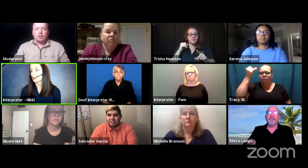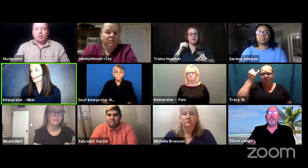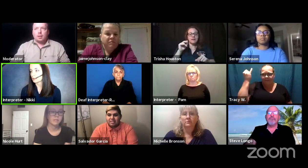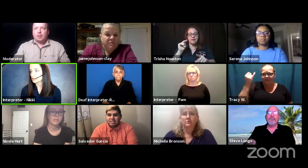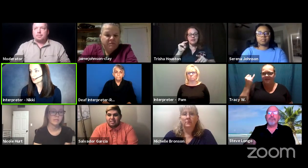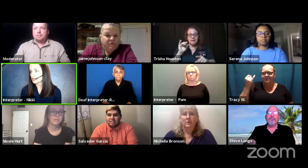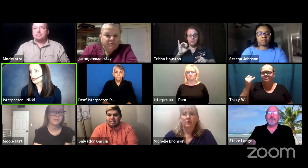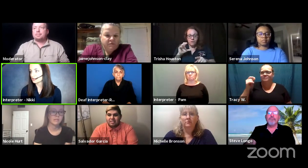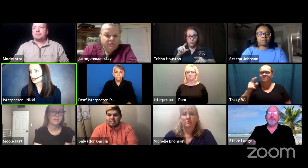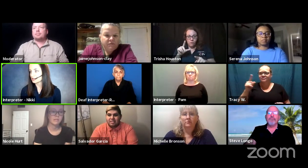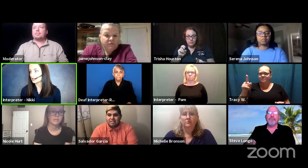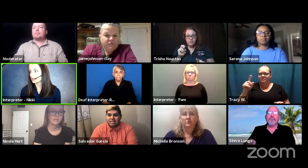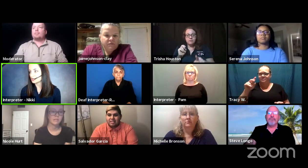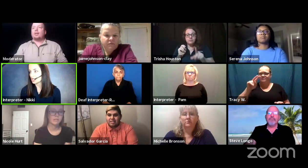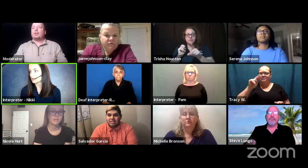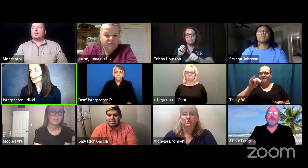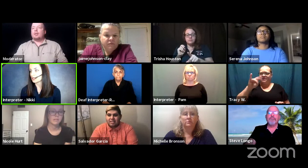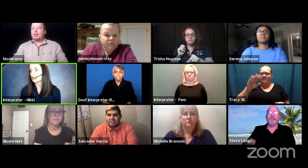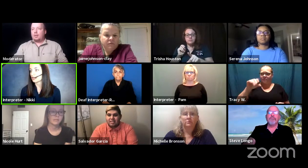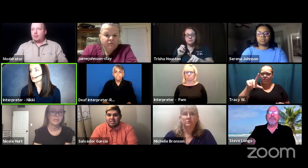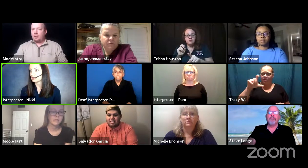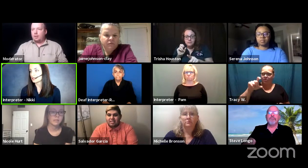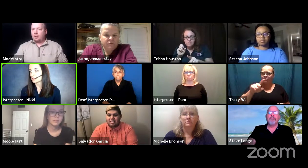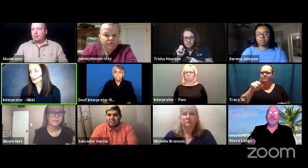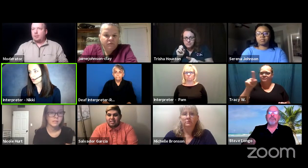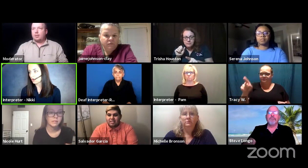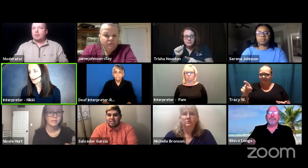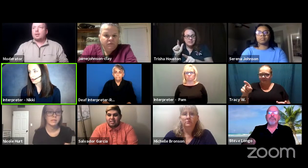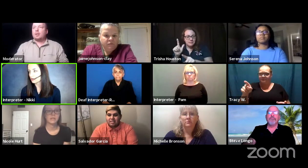Board members present. I see Jamie. I see Nicole,